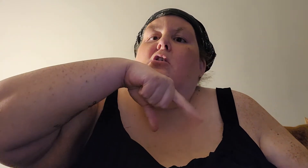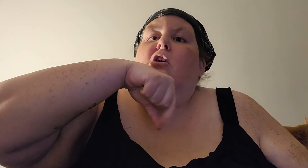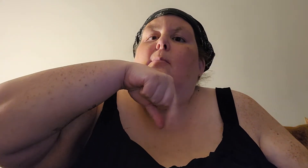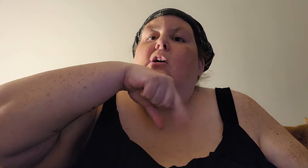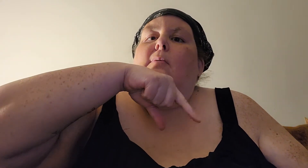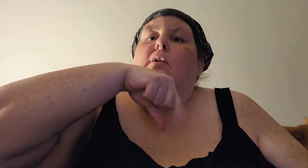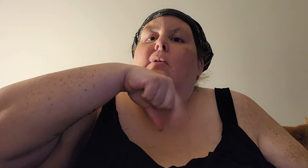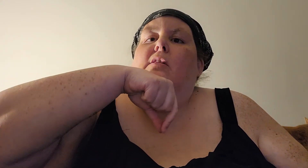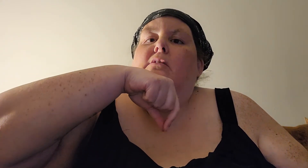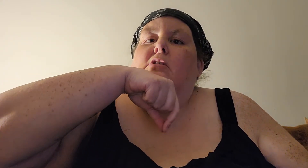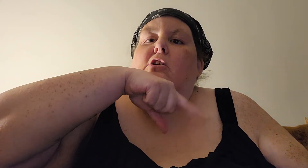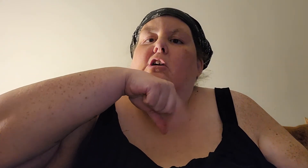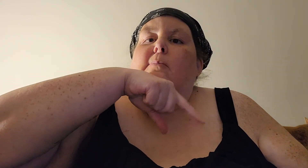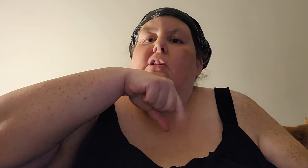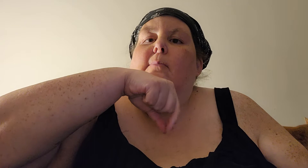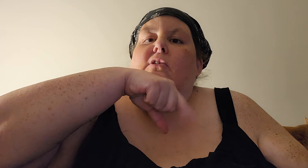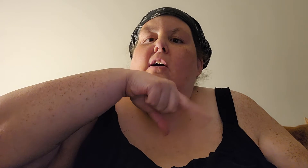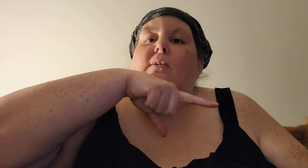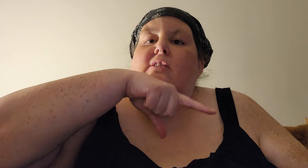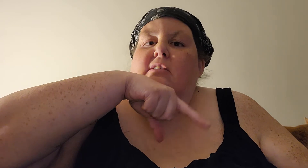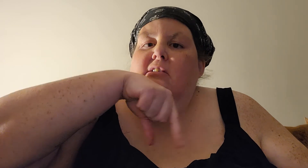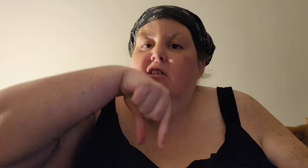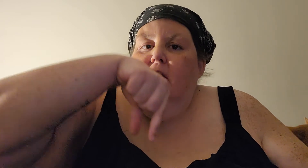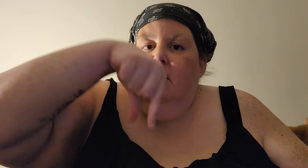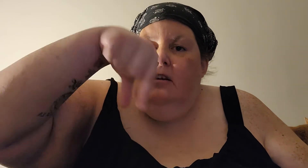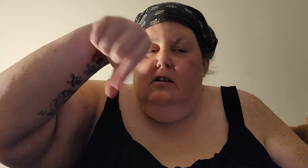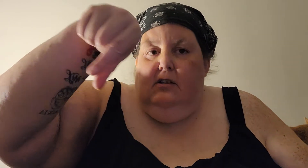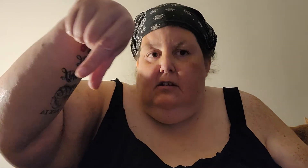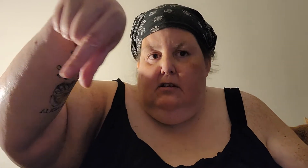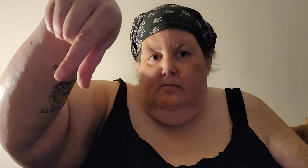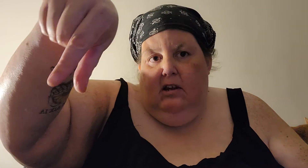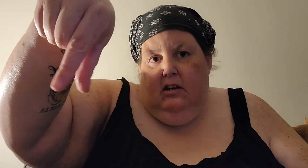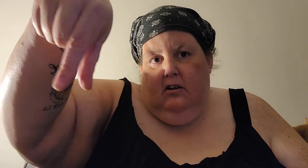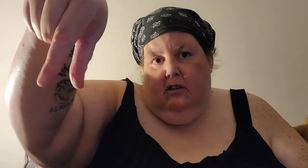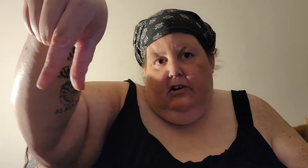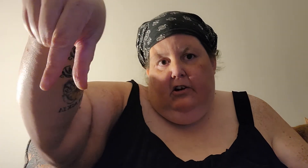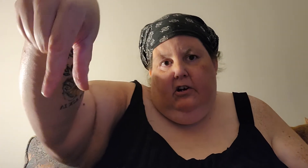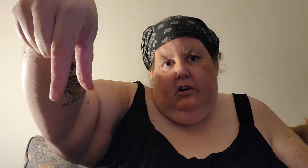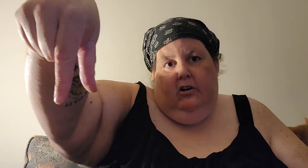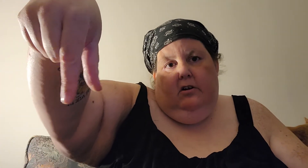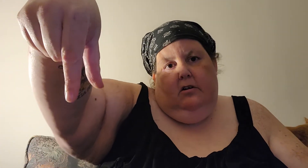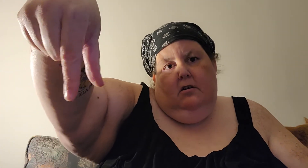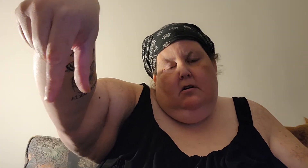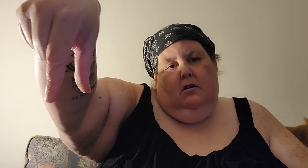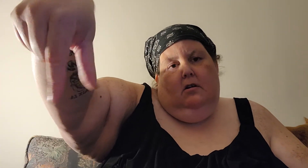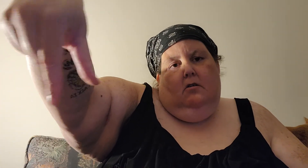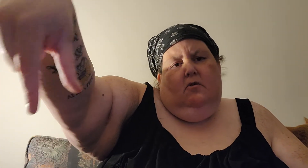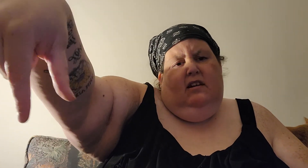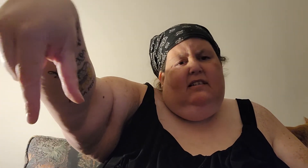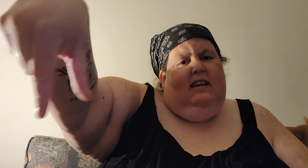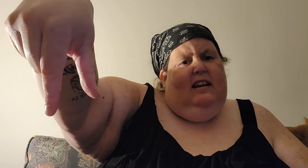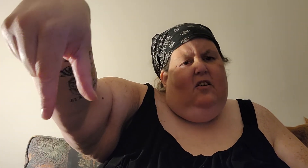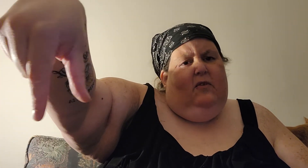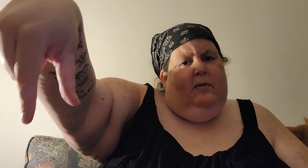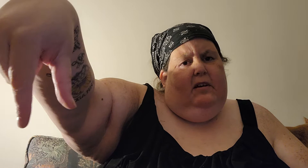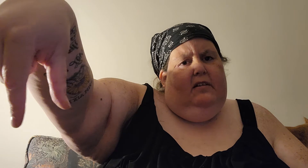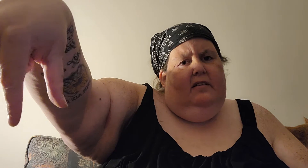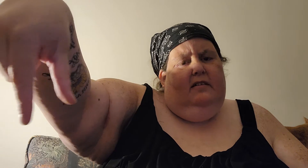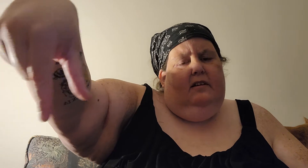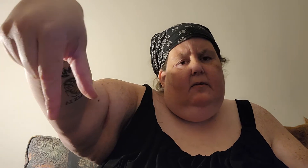gobble, gobble, gobble, gobble, gobble, gobble. You just make your letter. What is that alphabet? Does anyone